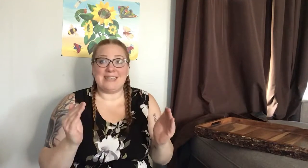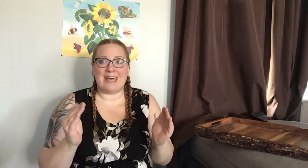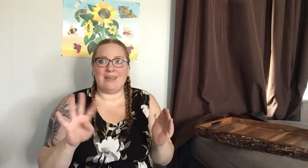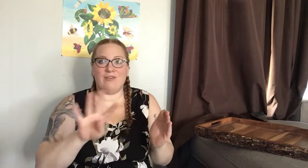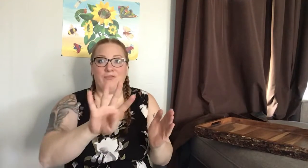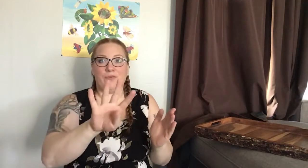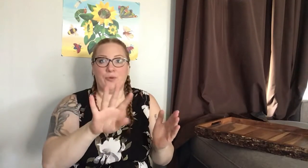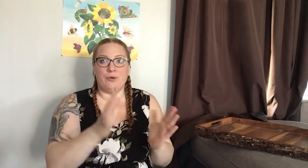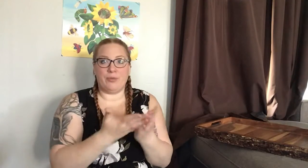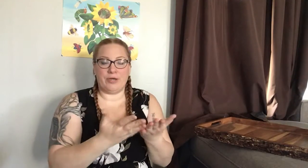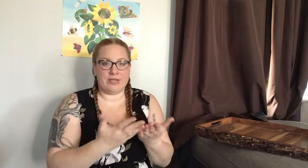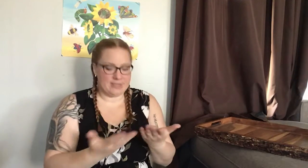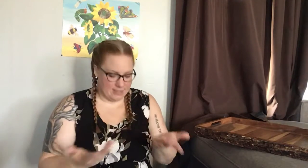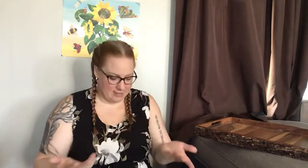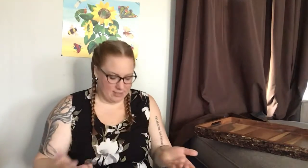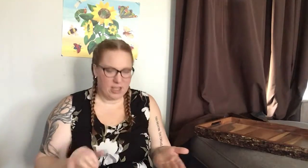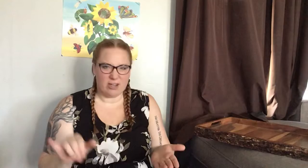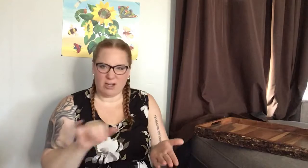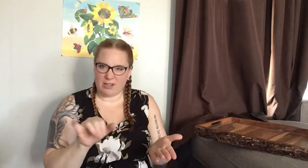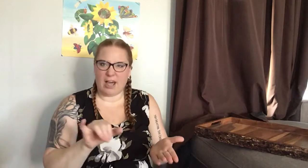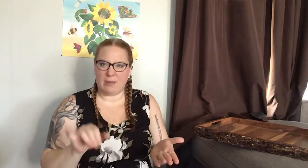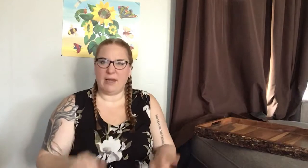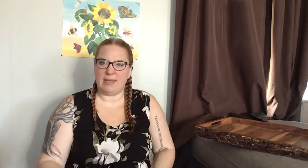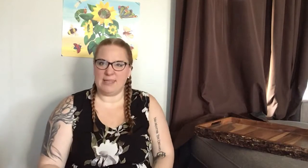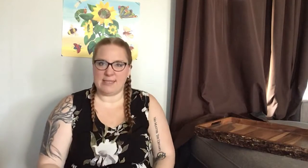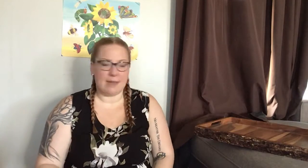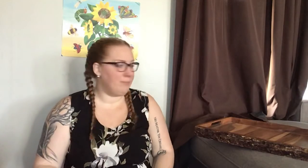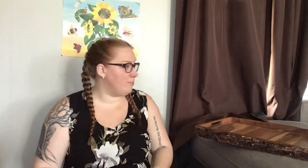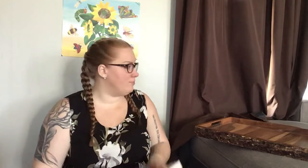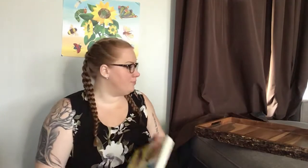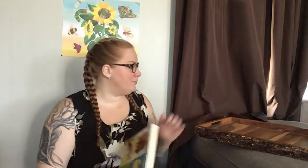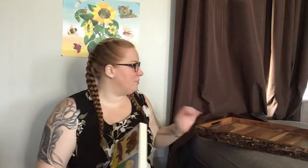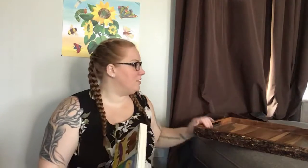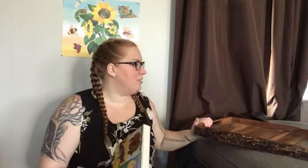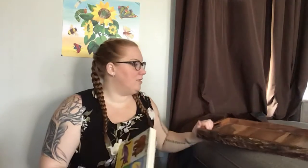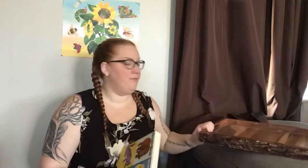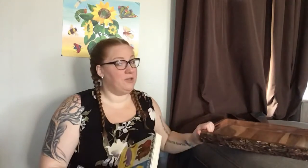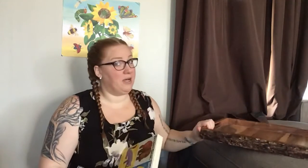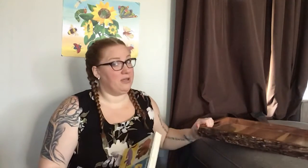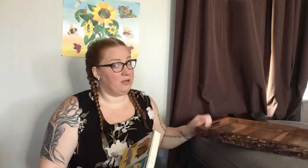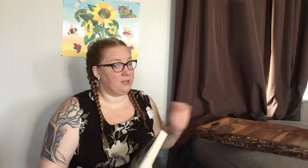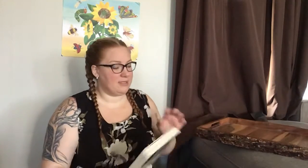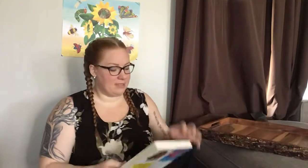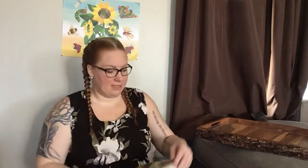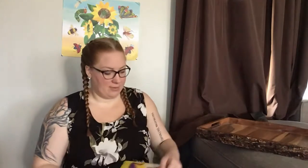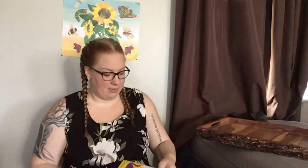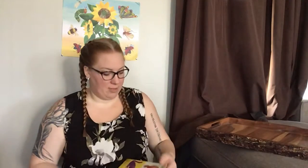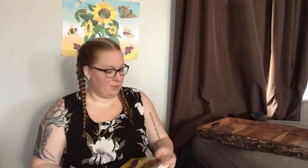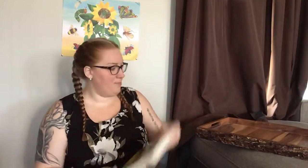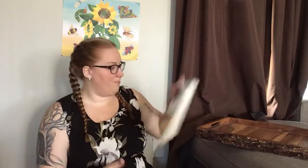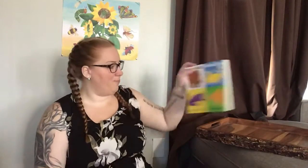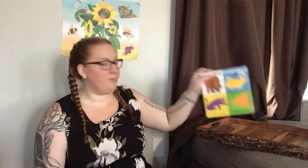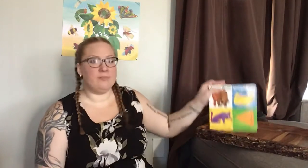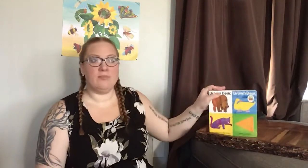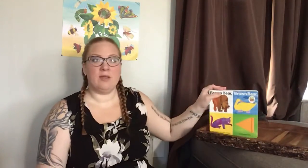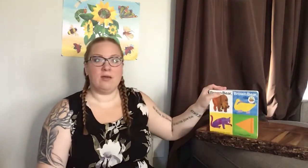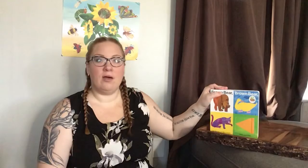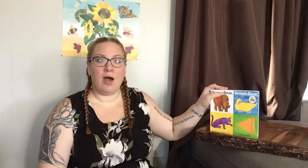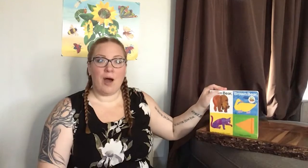set of four books that are all kind of about the same. If you hadn't noticed, that's what I'm doing.